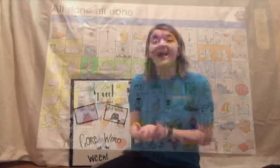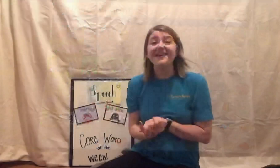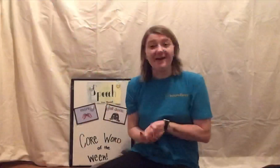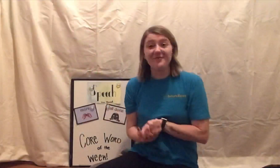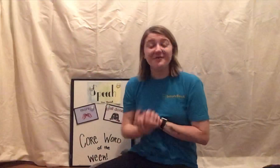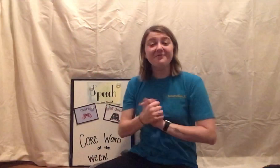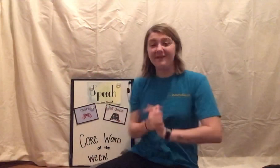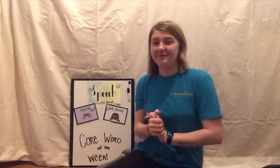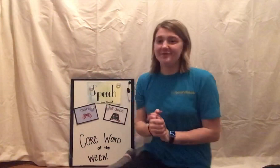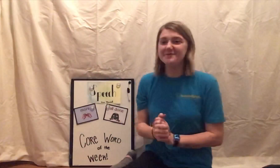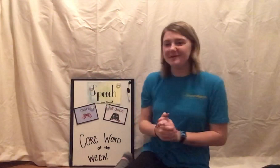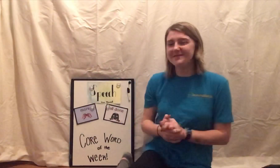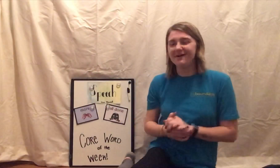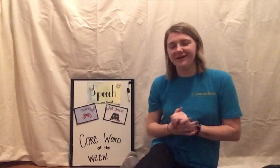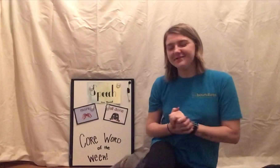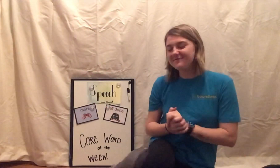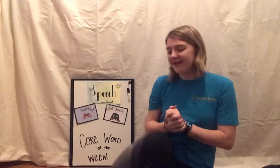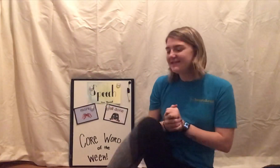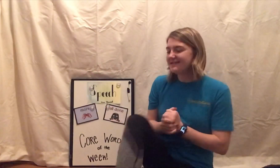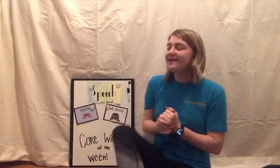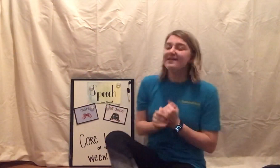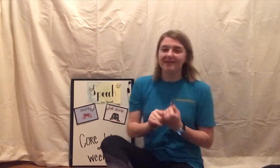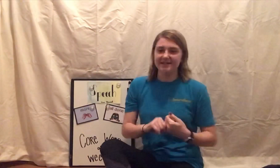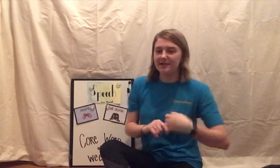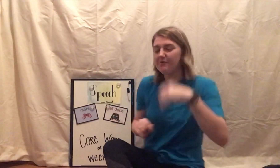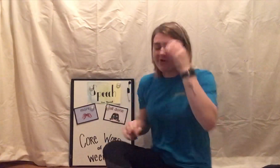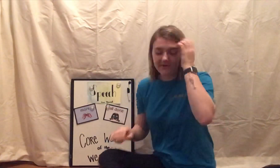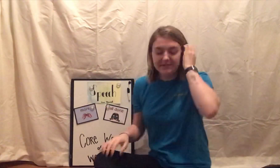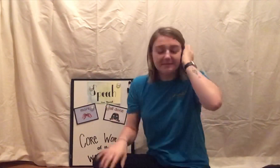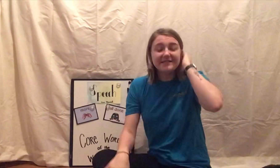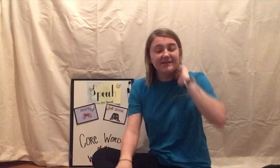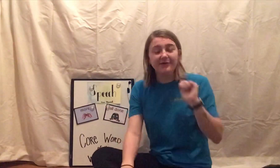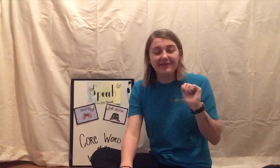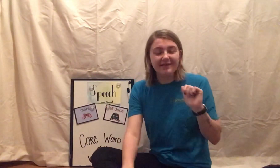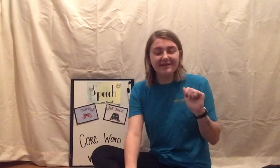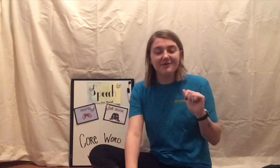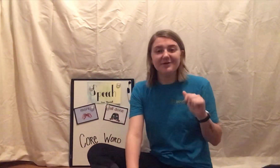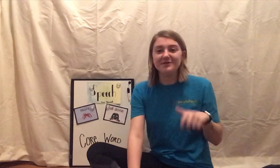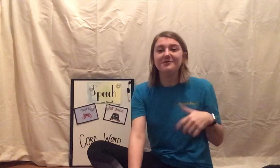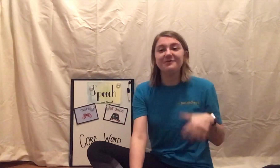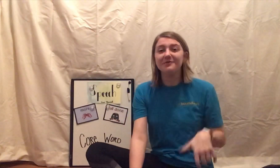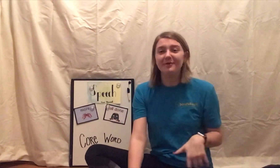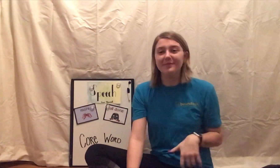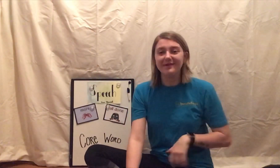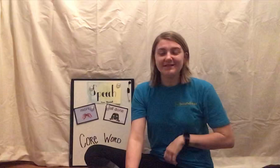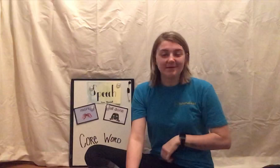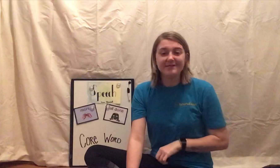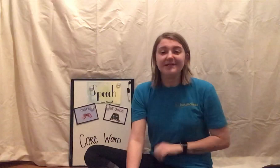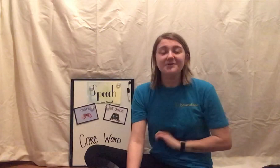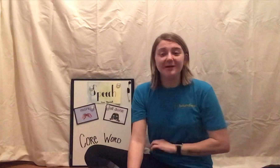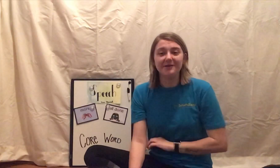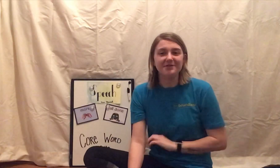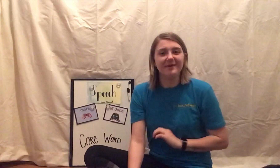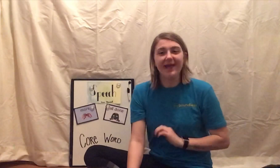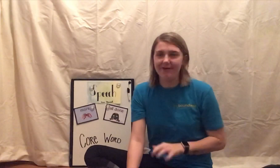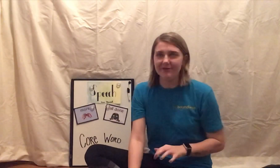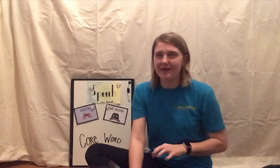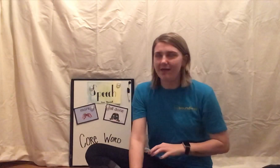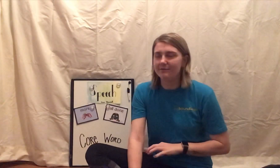Now that we've found those words on our device, let's go over some different things that you can do to incorporate these words into what you're doing every day.